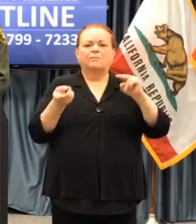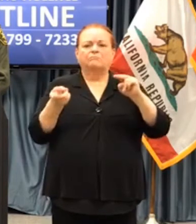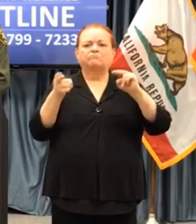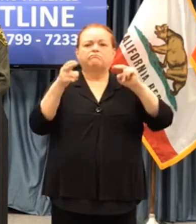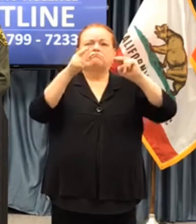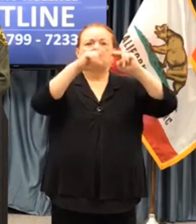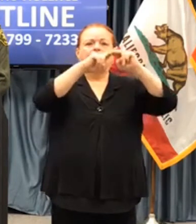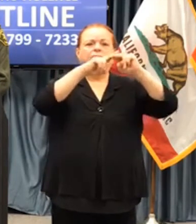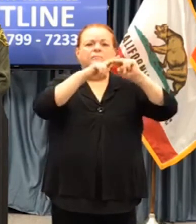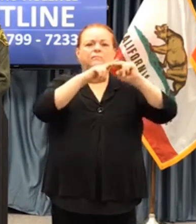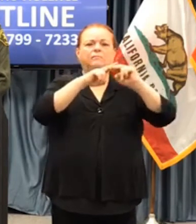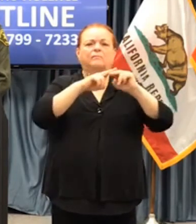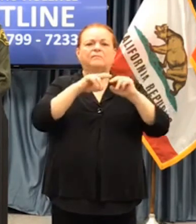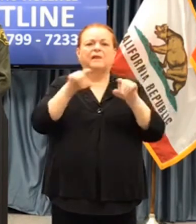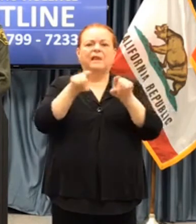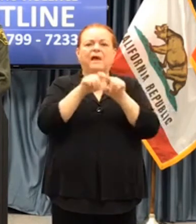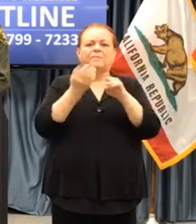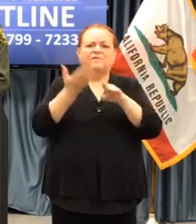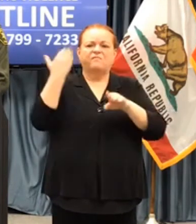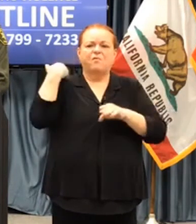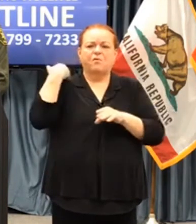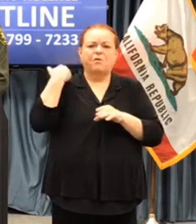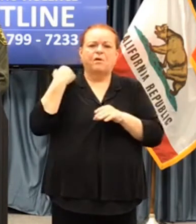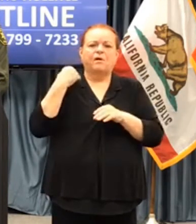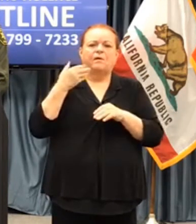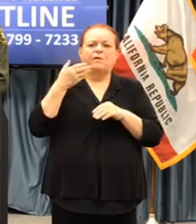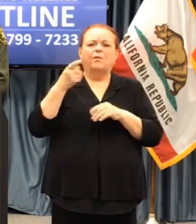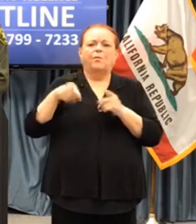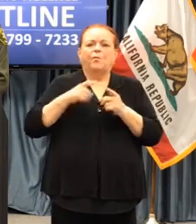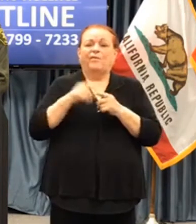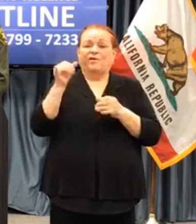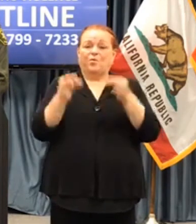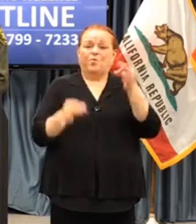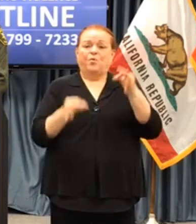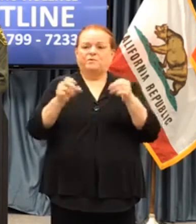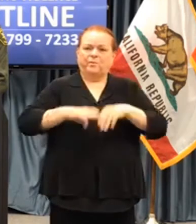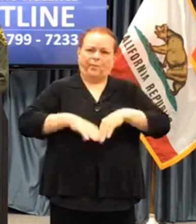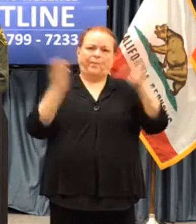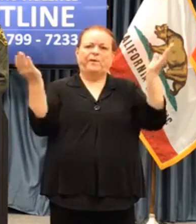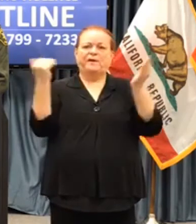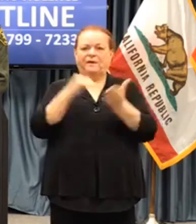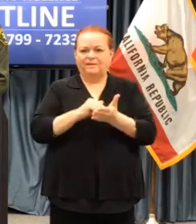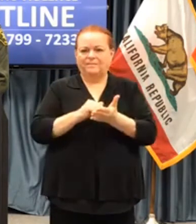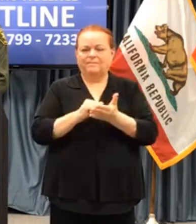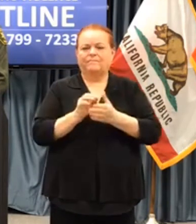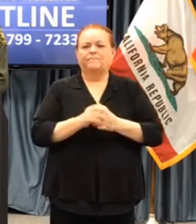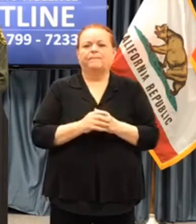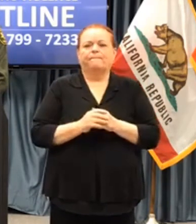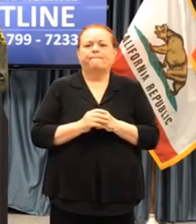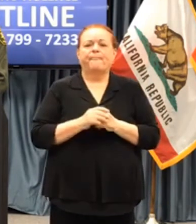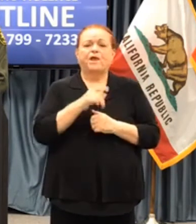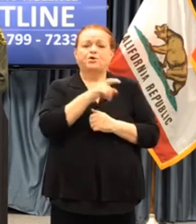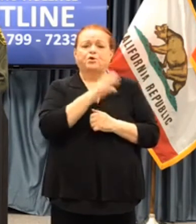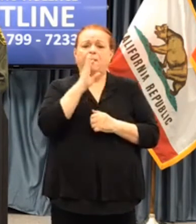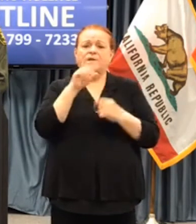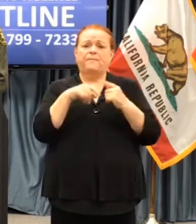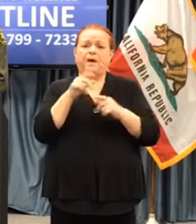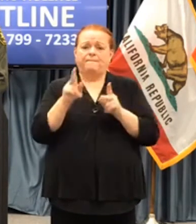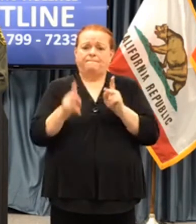where they were before once the courts get back up and operational and other means. The one thing that you mentioned and about the